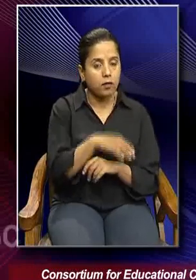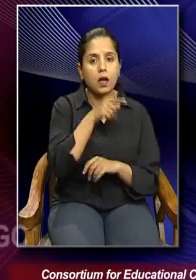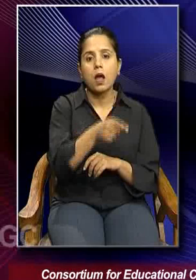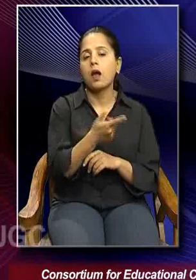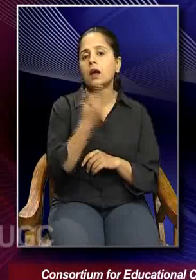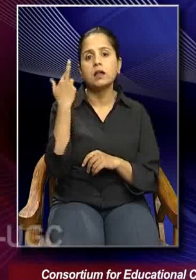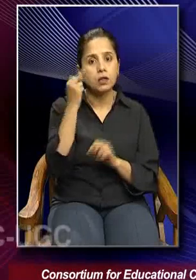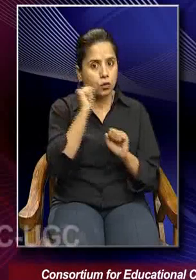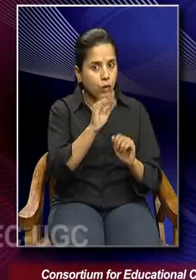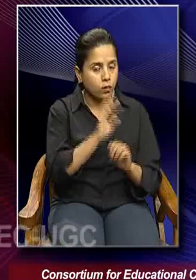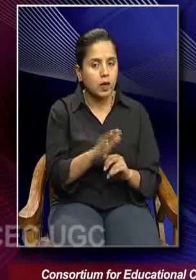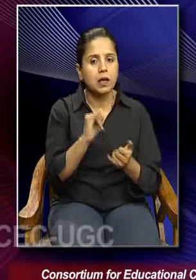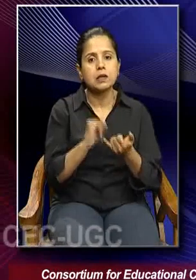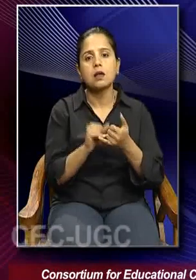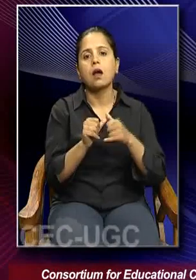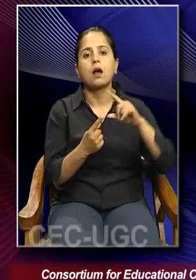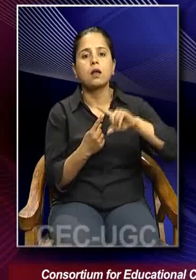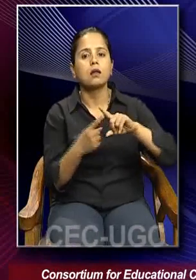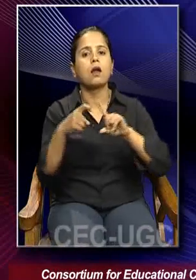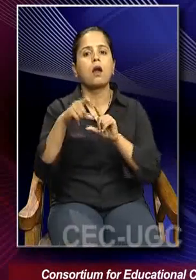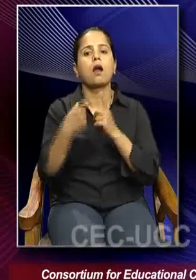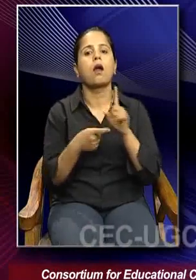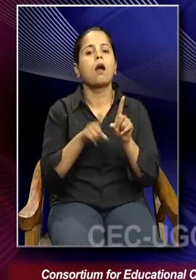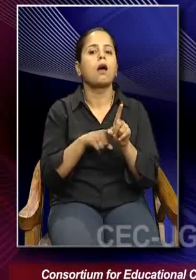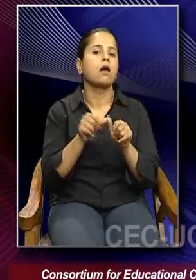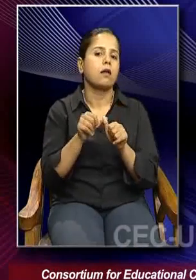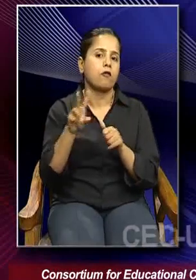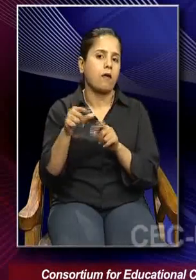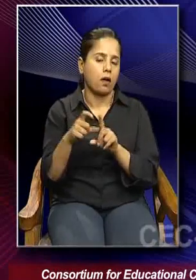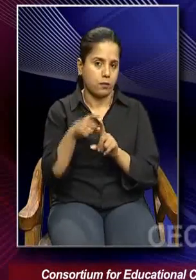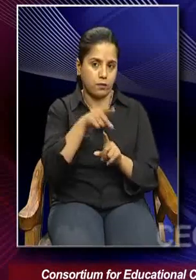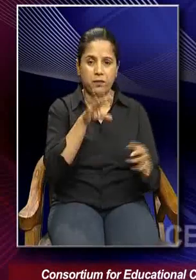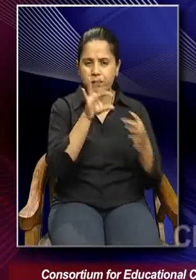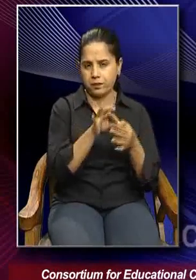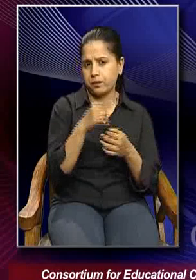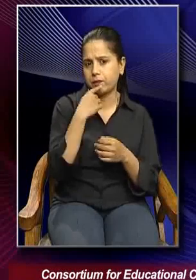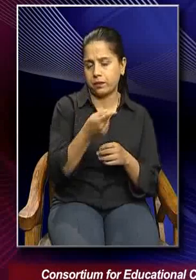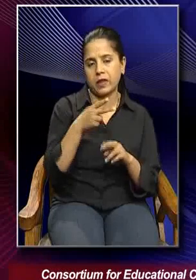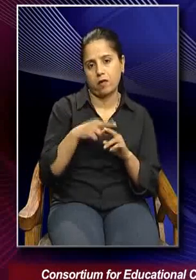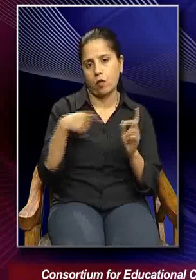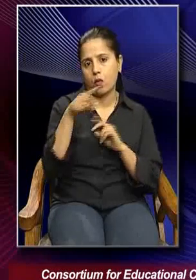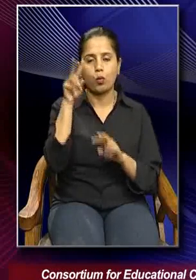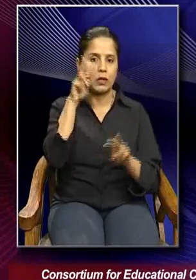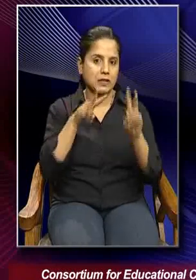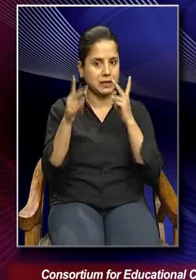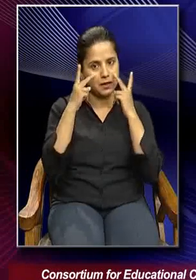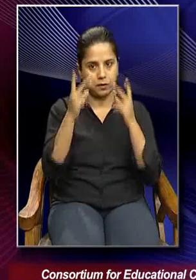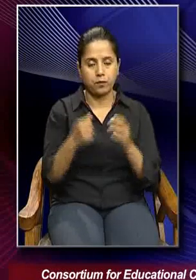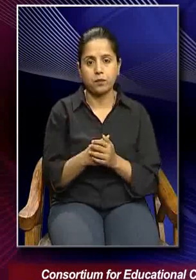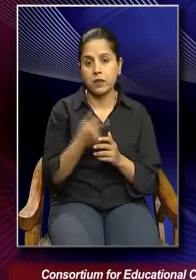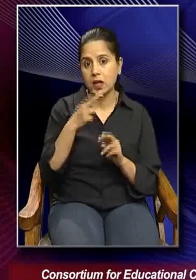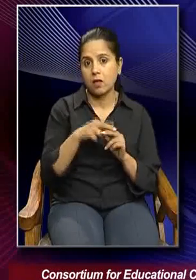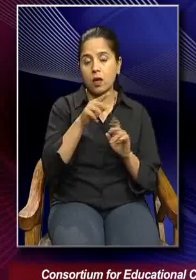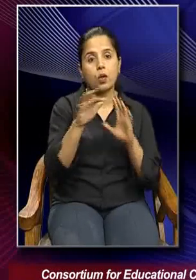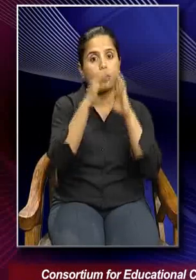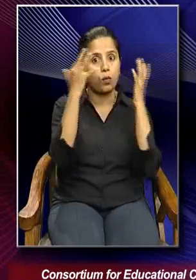as Satkaryavad. So based upon that, if we look at if this world